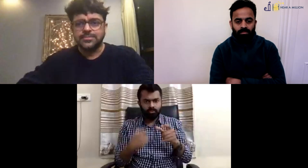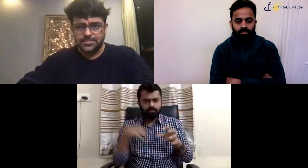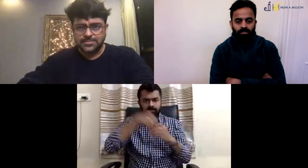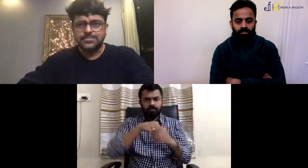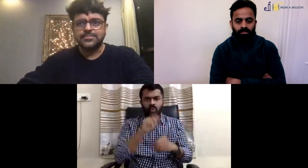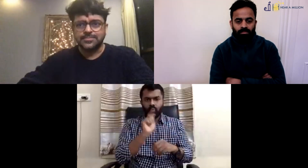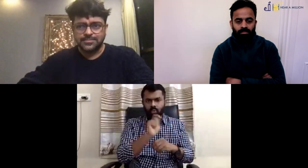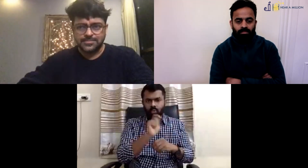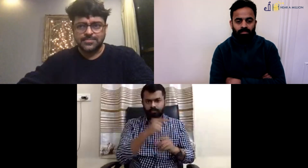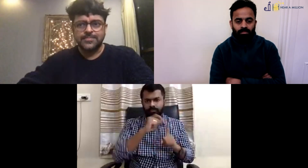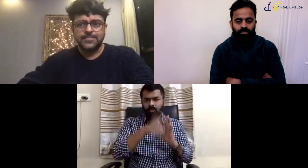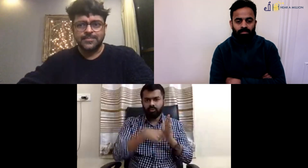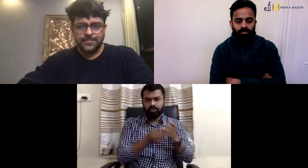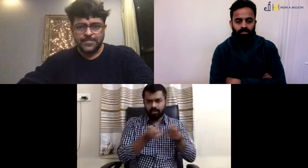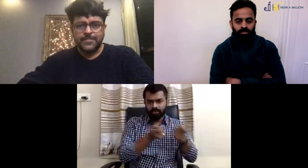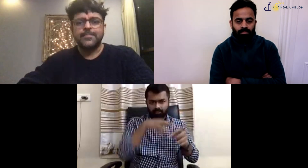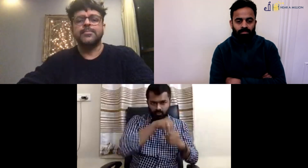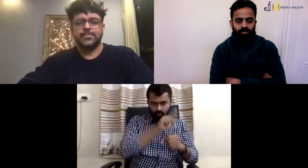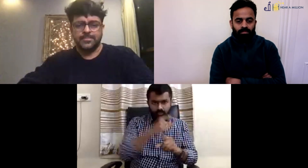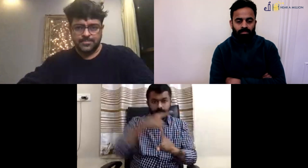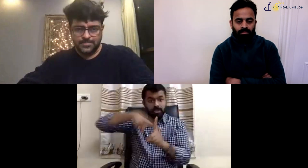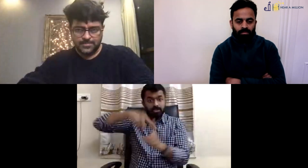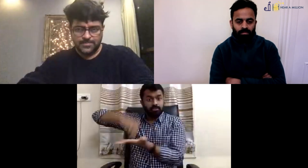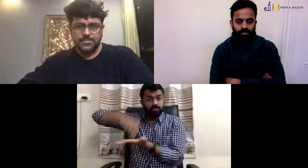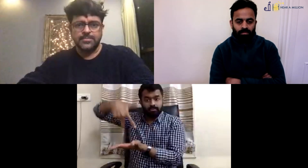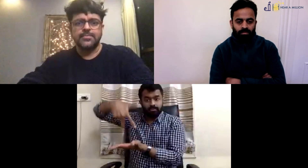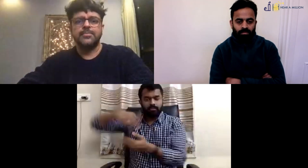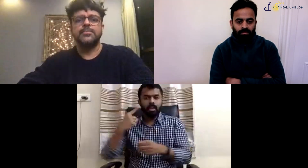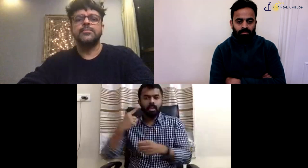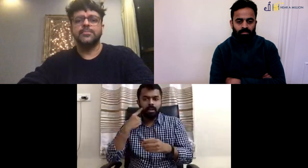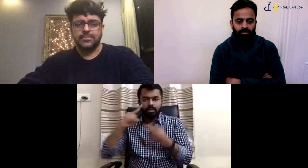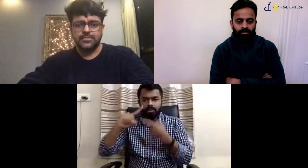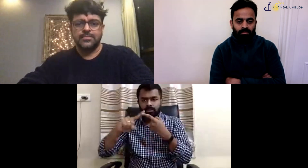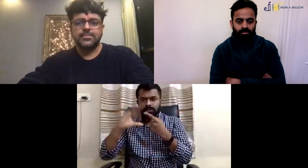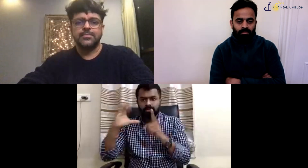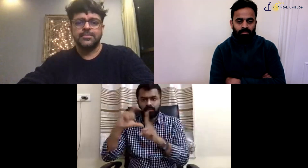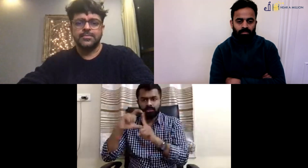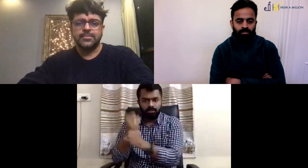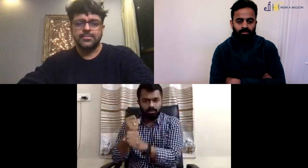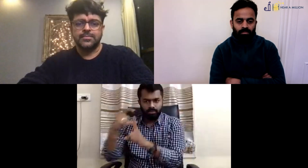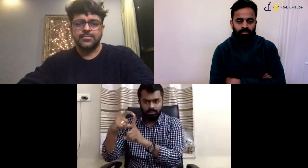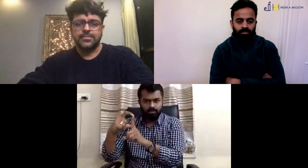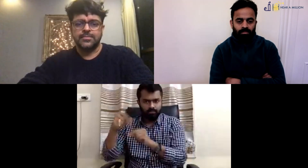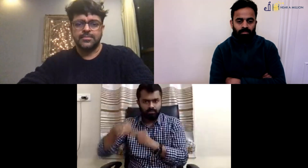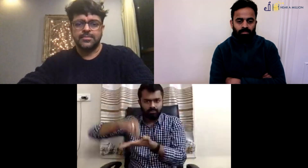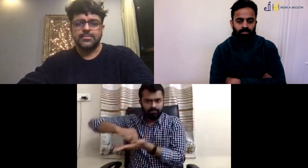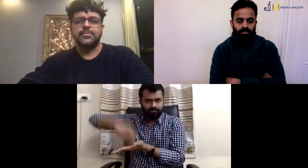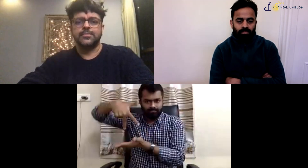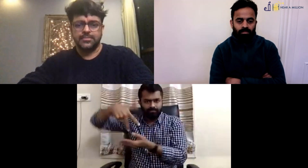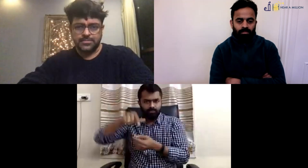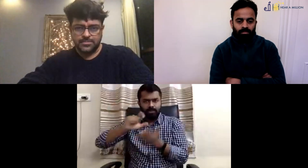Orjit Foundation. So this is the Orjit Foundation where I'm teaching deaf children over there, and also